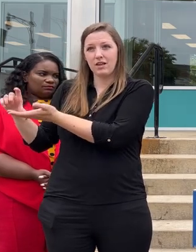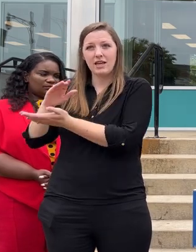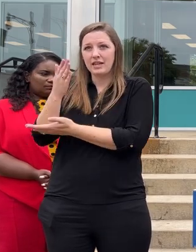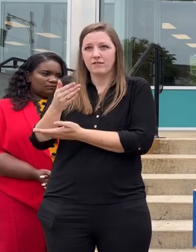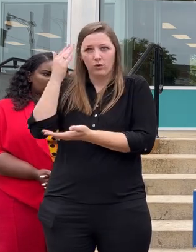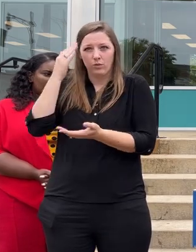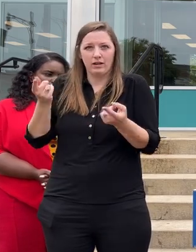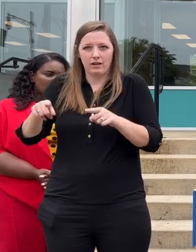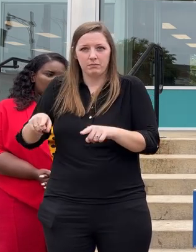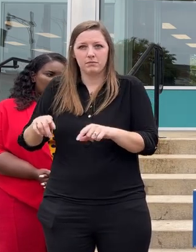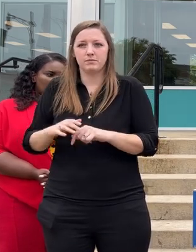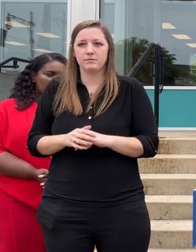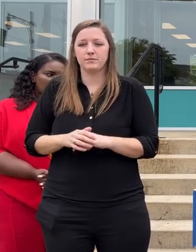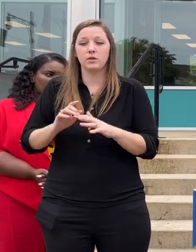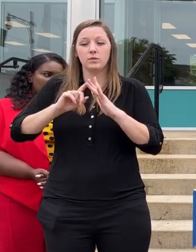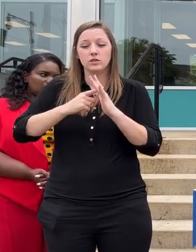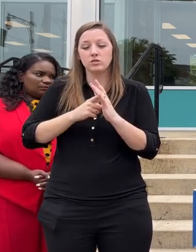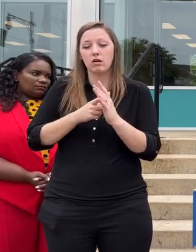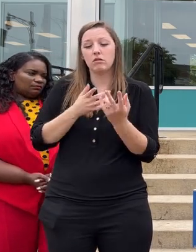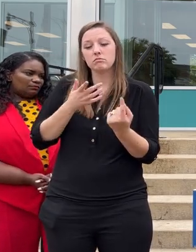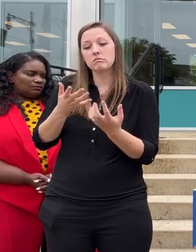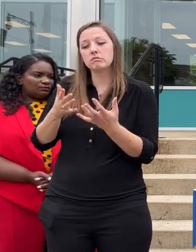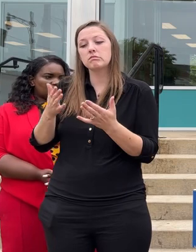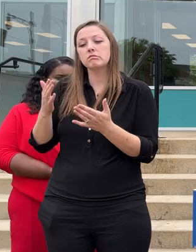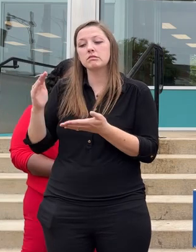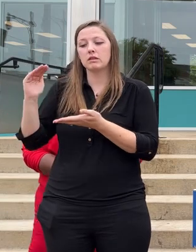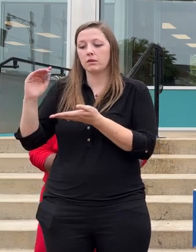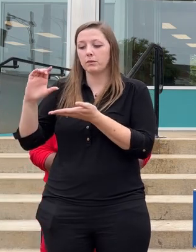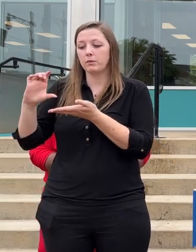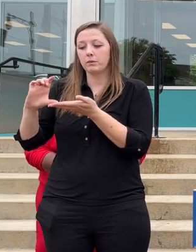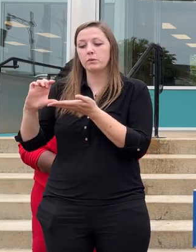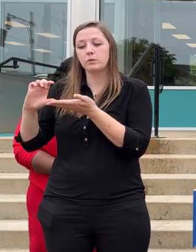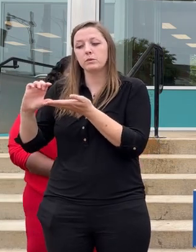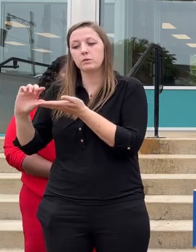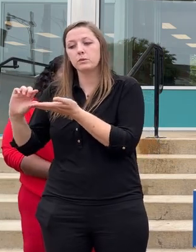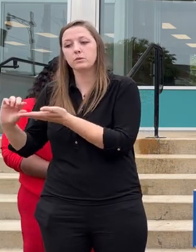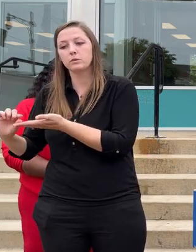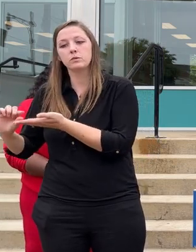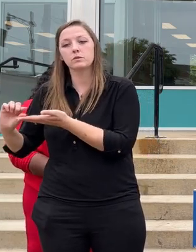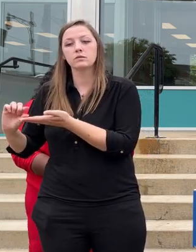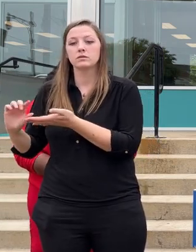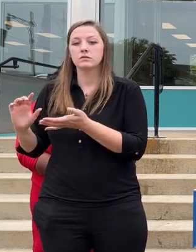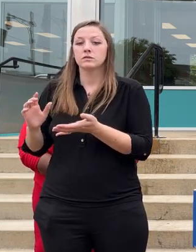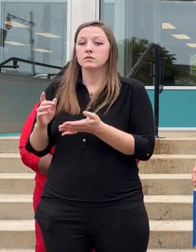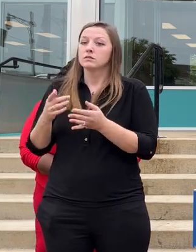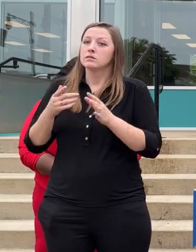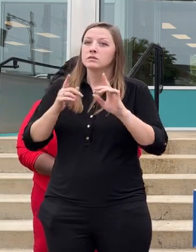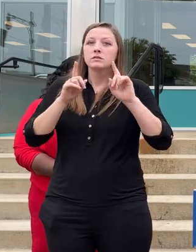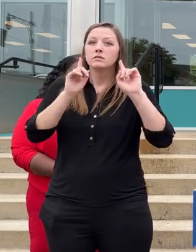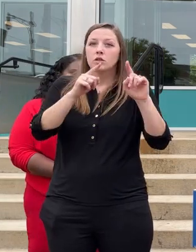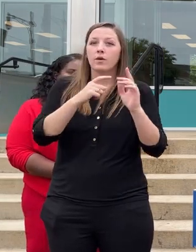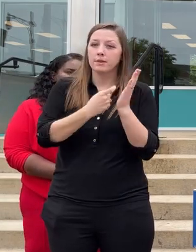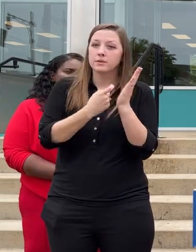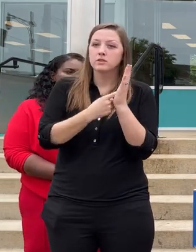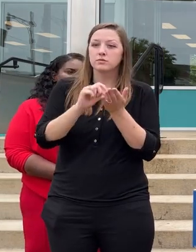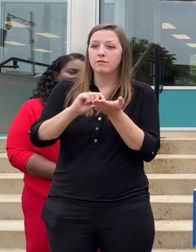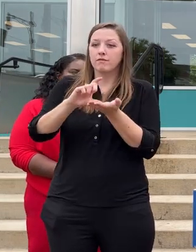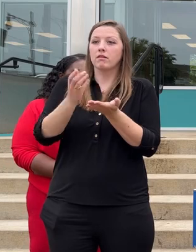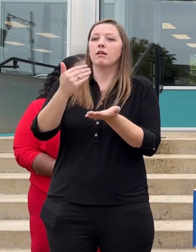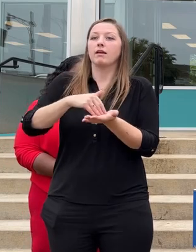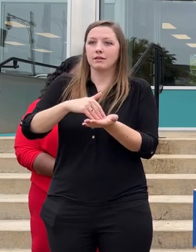happen. So when you start getting to a point where you have less than 2 weeks worth of prescriptions for a needed prescription, you should go and have your prescription refilled, so